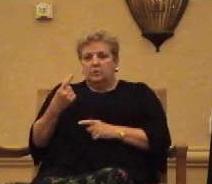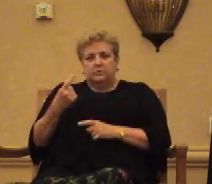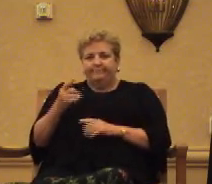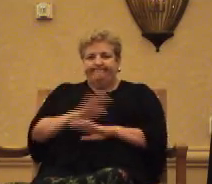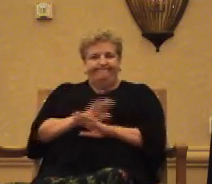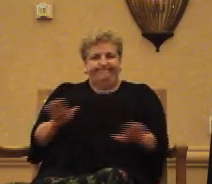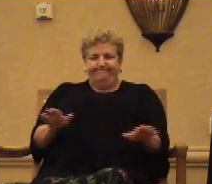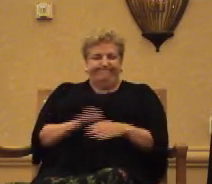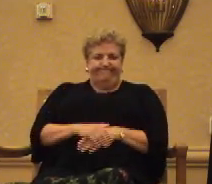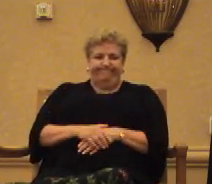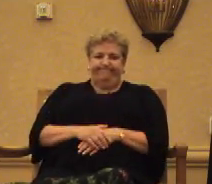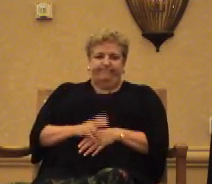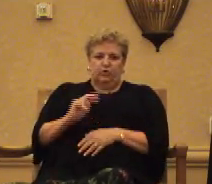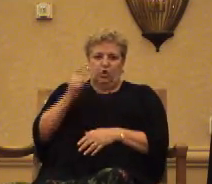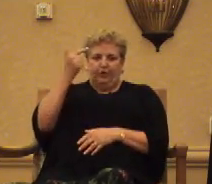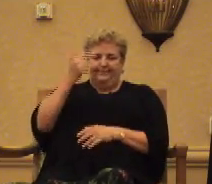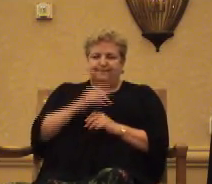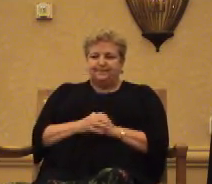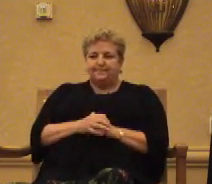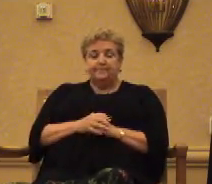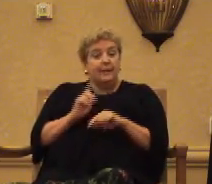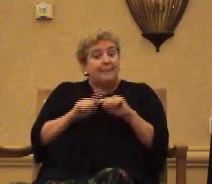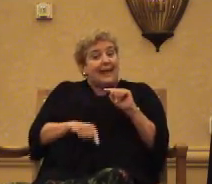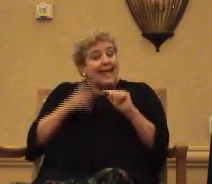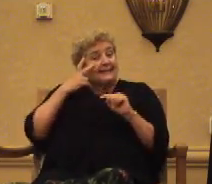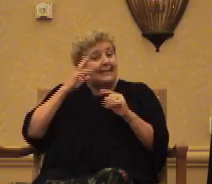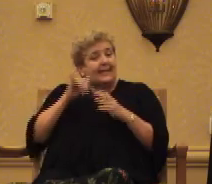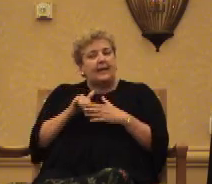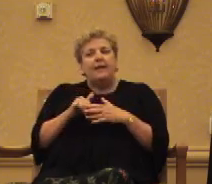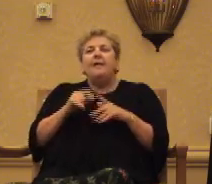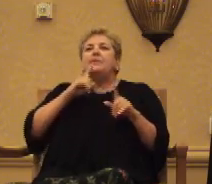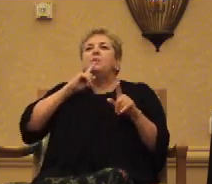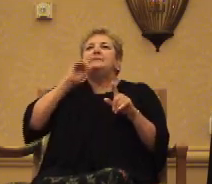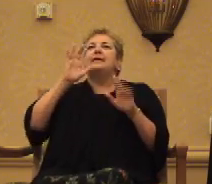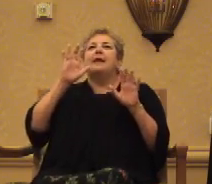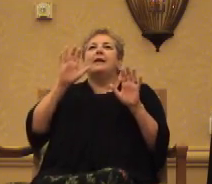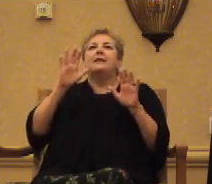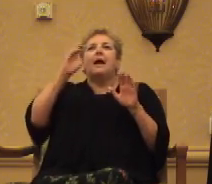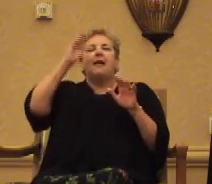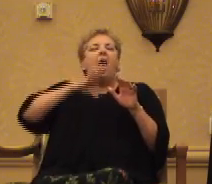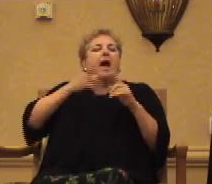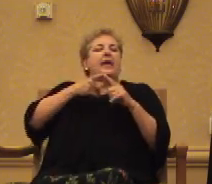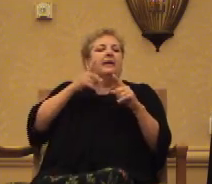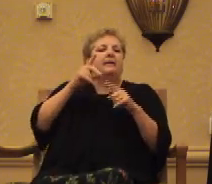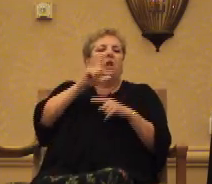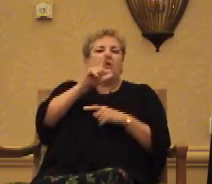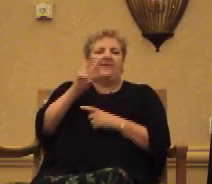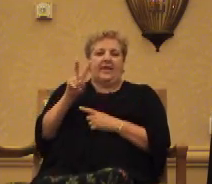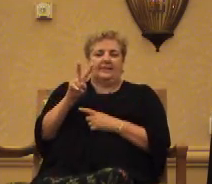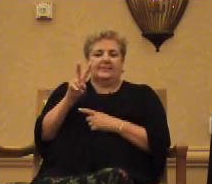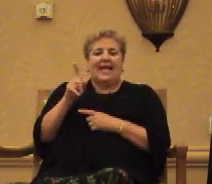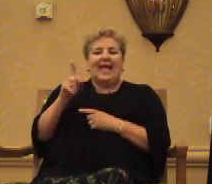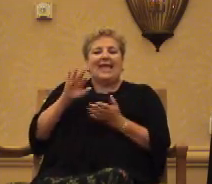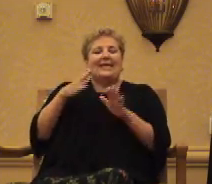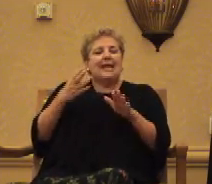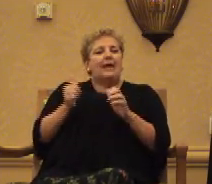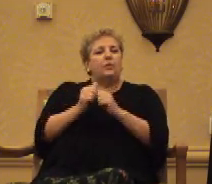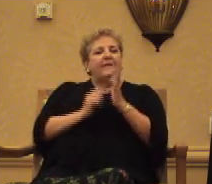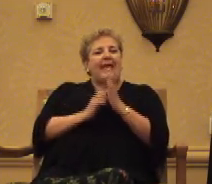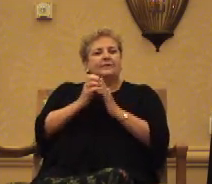And I can't see it. I had there's a guy in Vegas who died with cancer with quite a few years